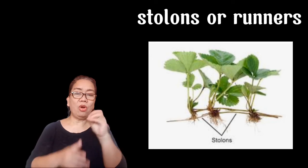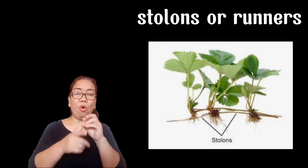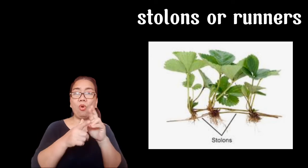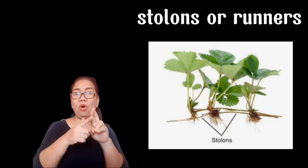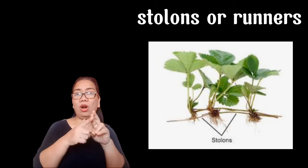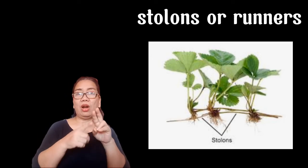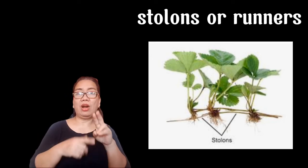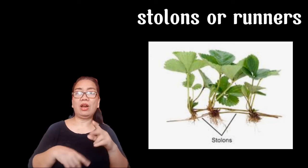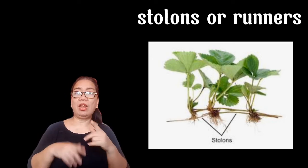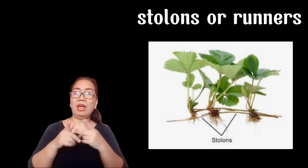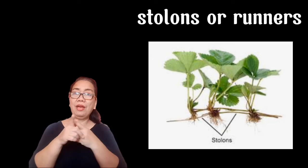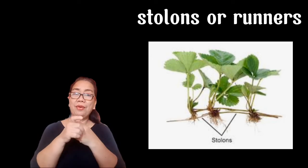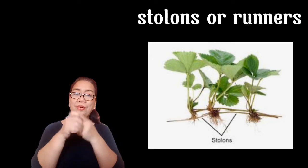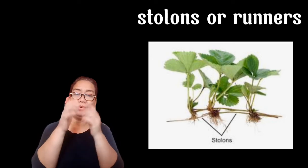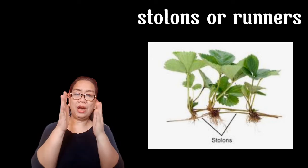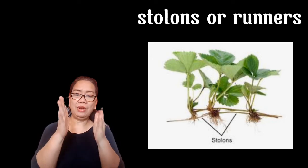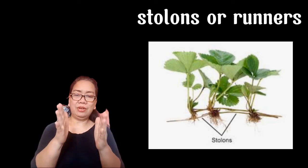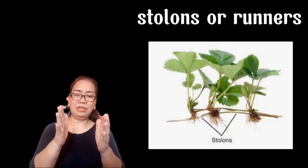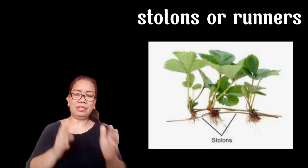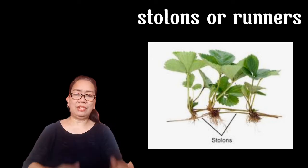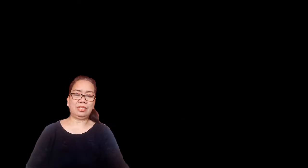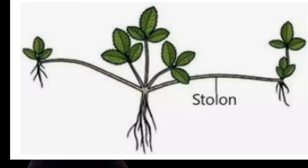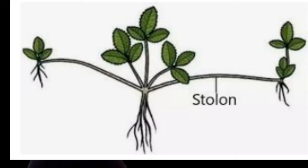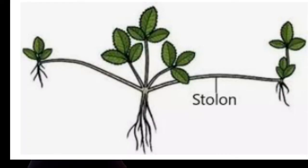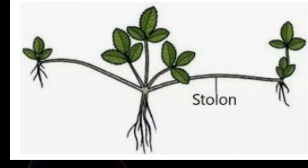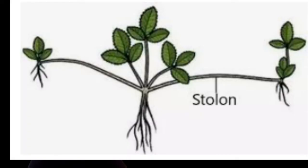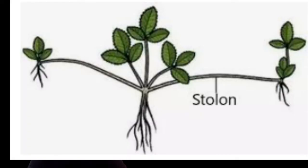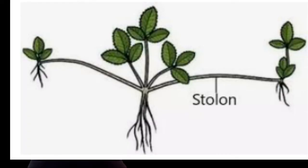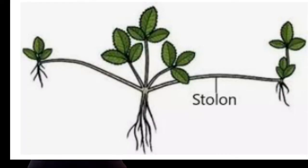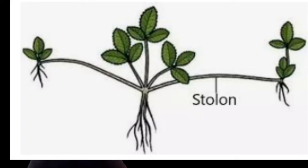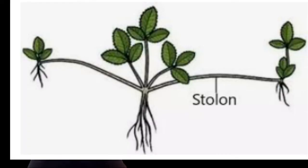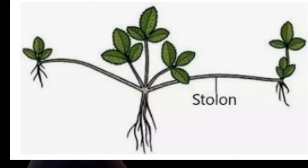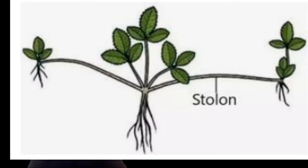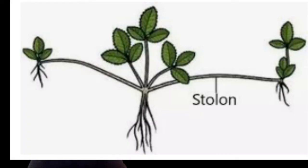stolons or runners.